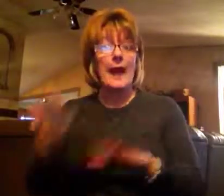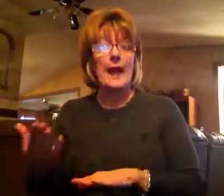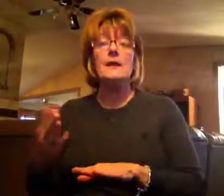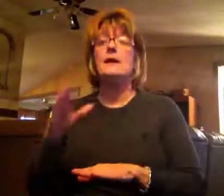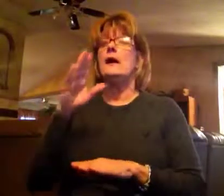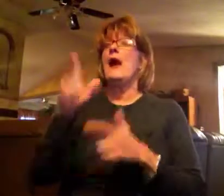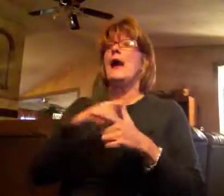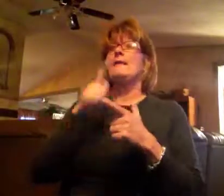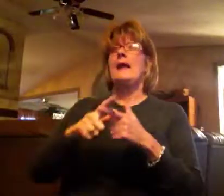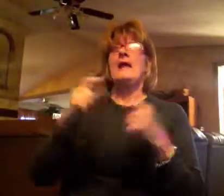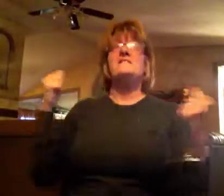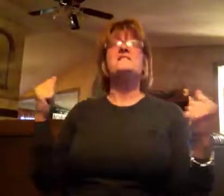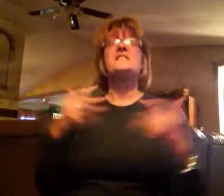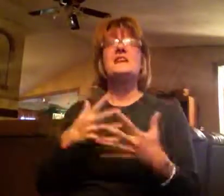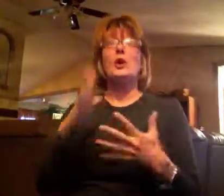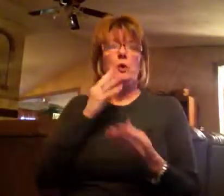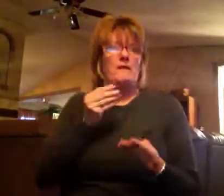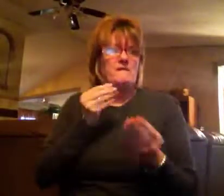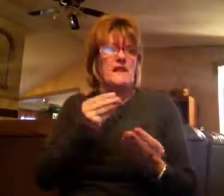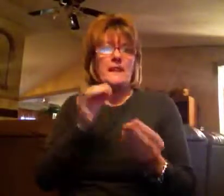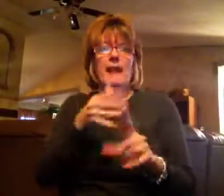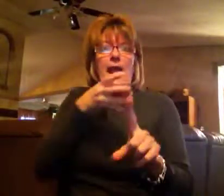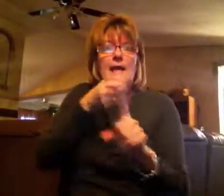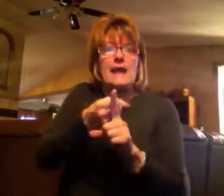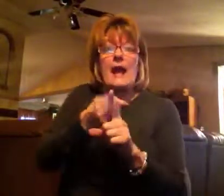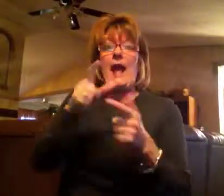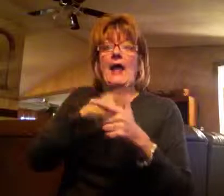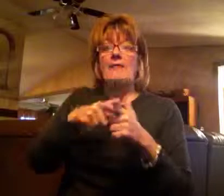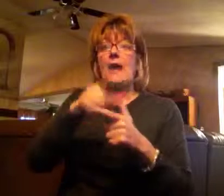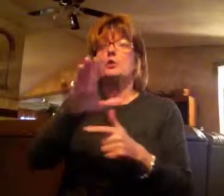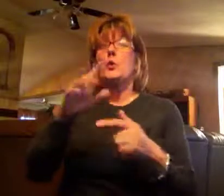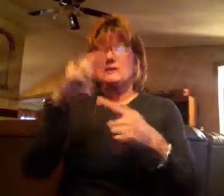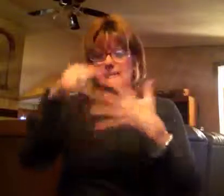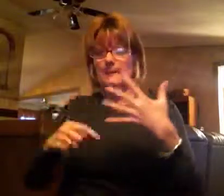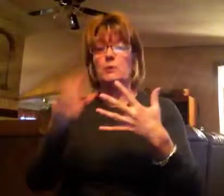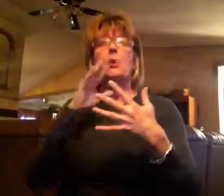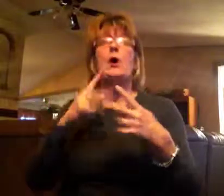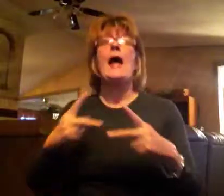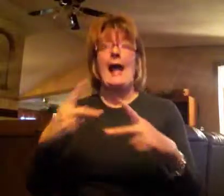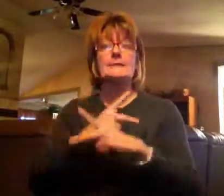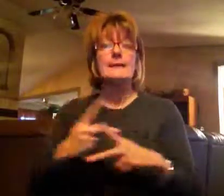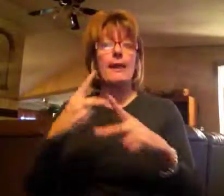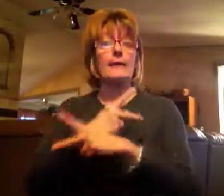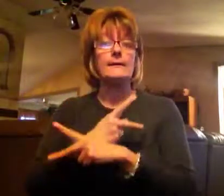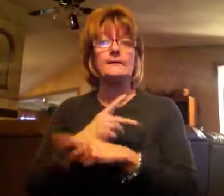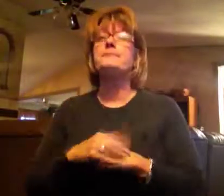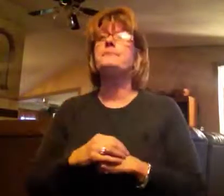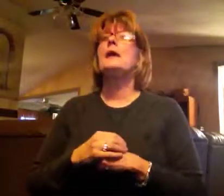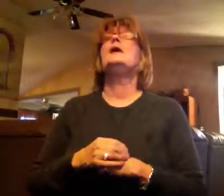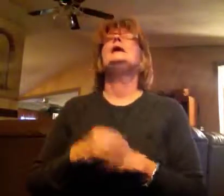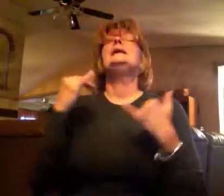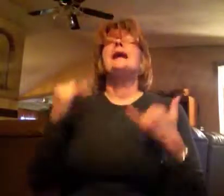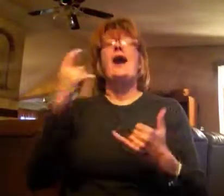fear is what feeds the attack and leads the symptoms to escalate further. So up until now, I've just told you about the chaos of an